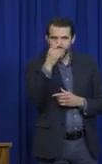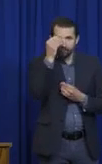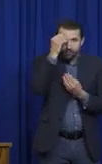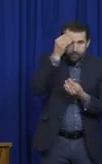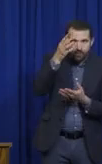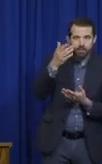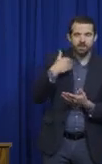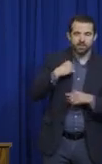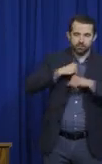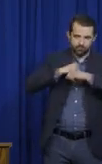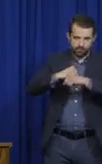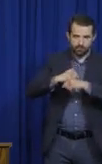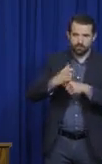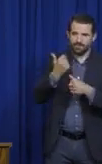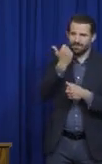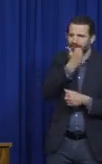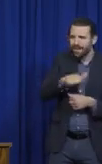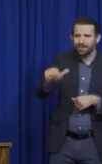case goes,